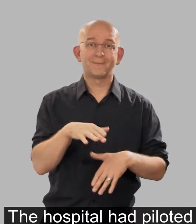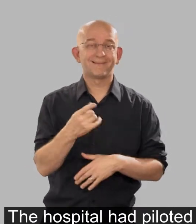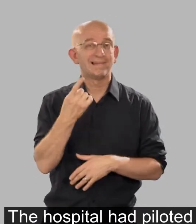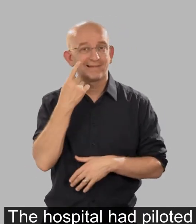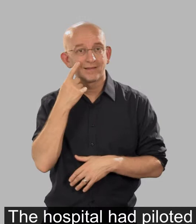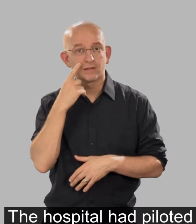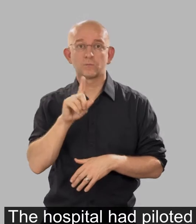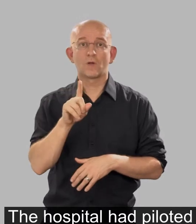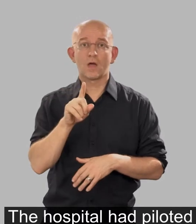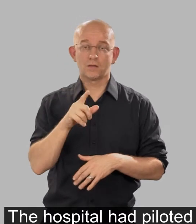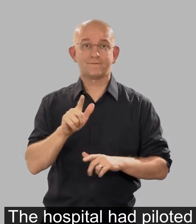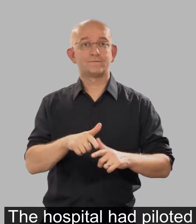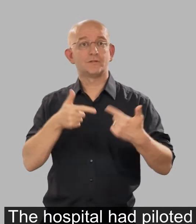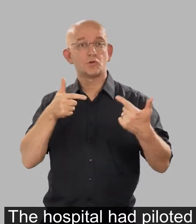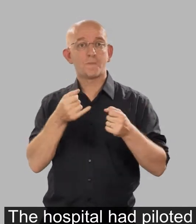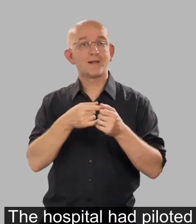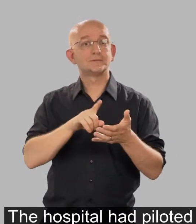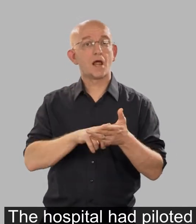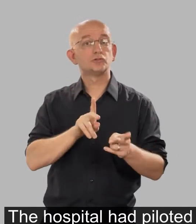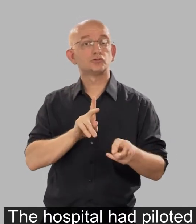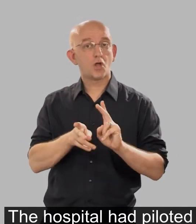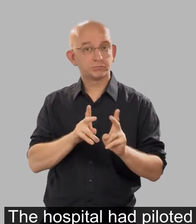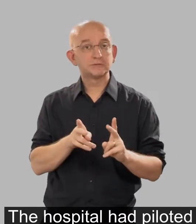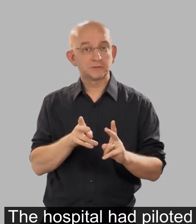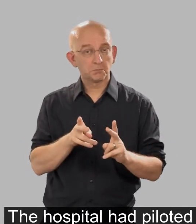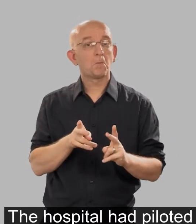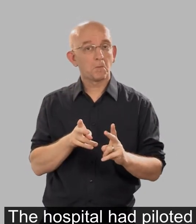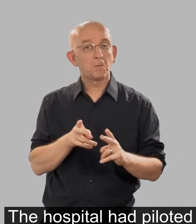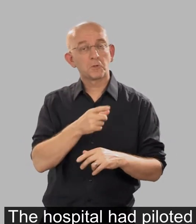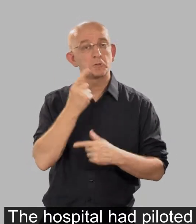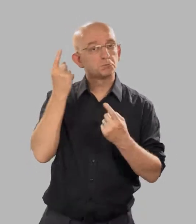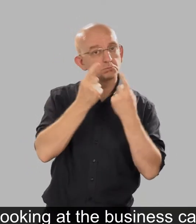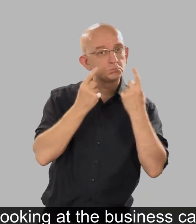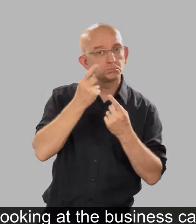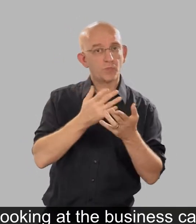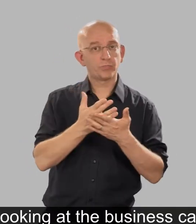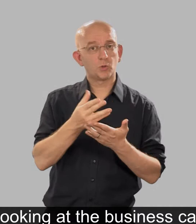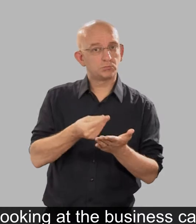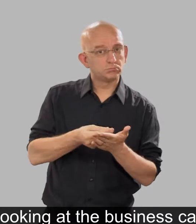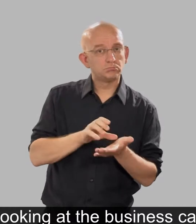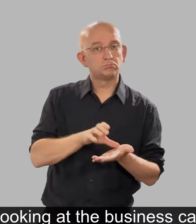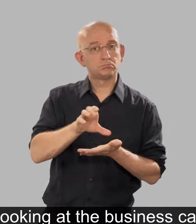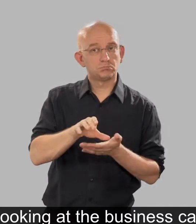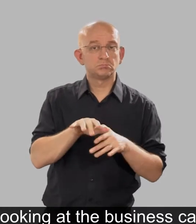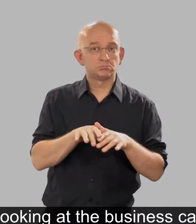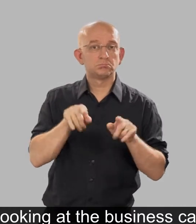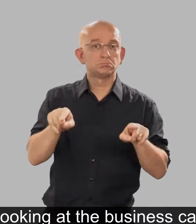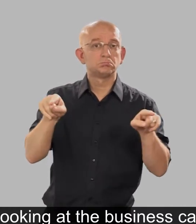The hospital had piloted video BSL interpreting and was looking at the business case for rolling